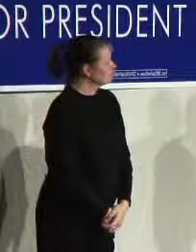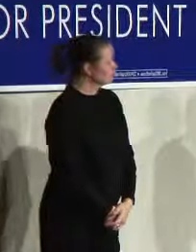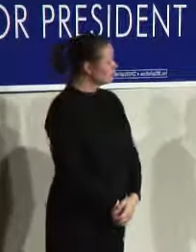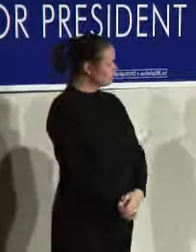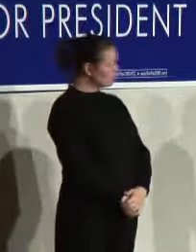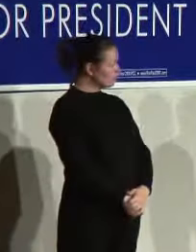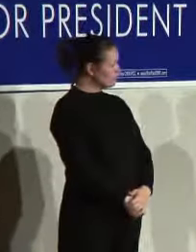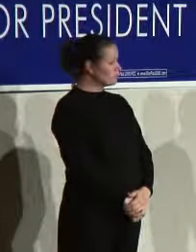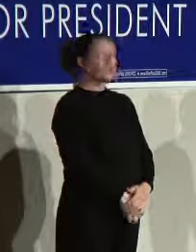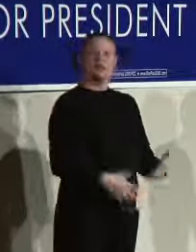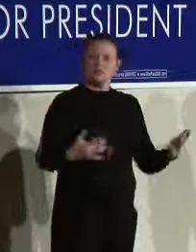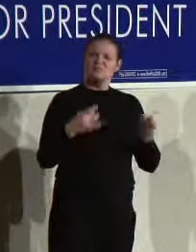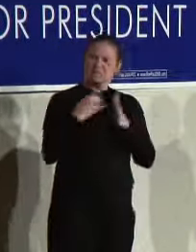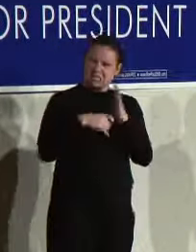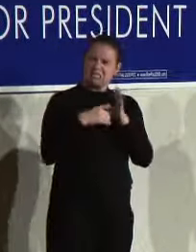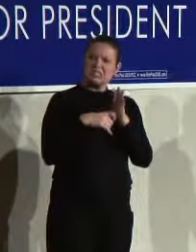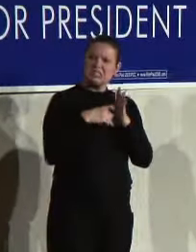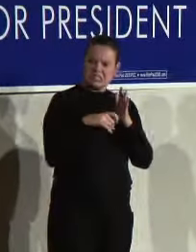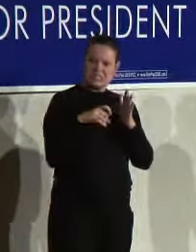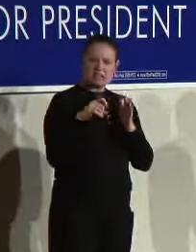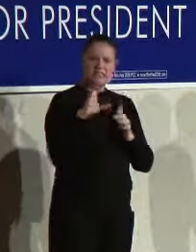You can give tax credits to